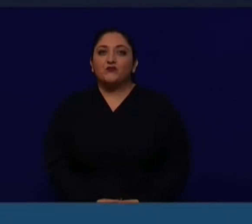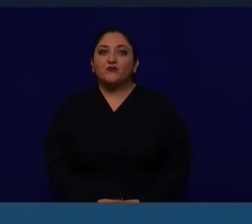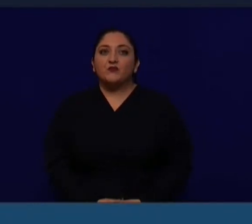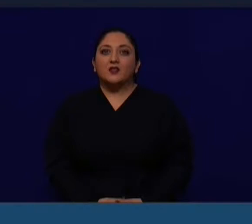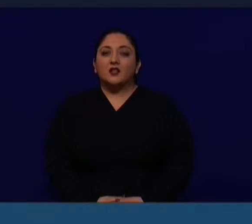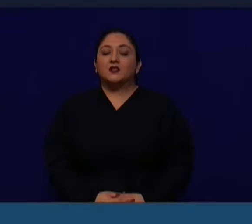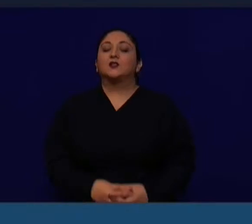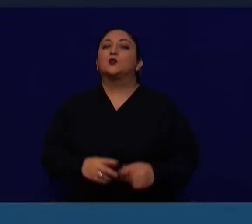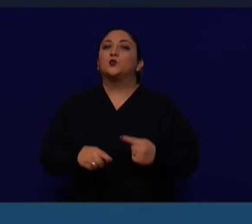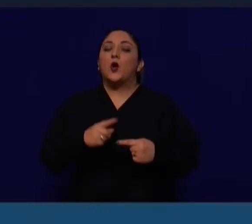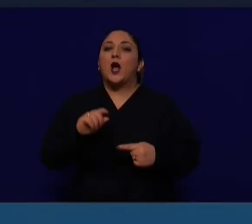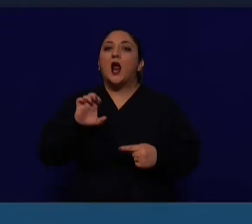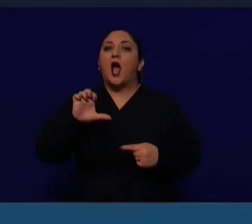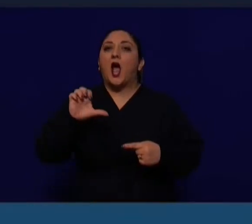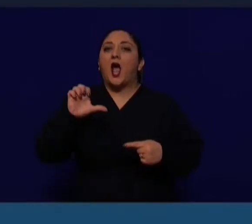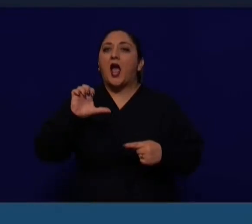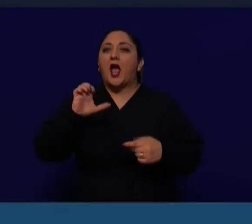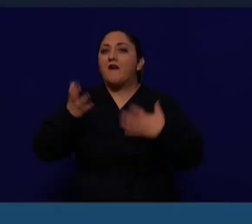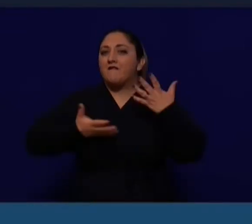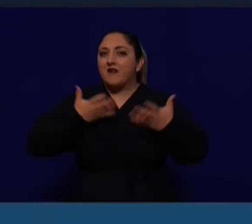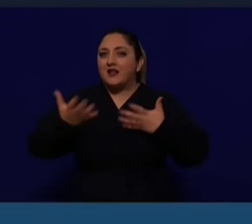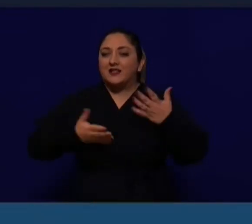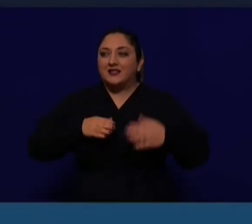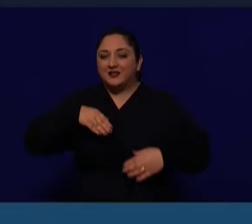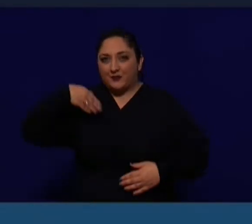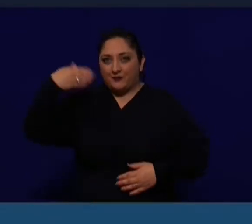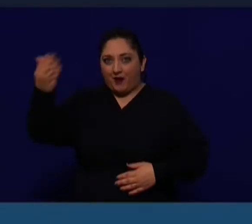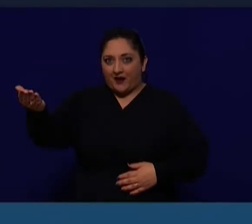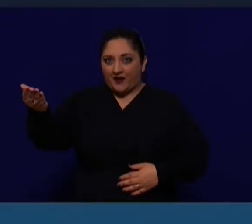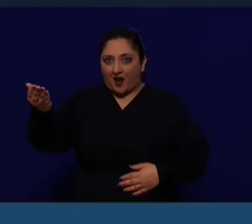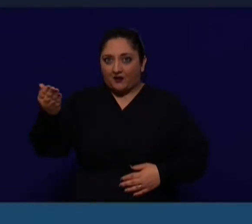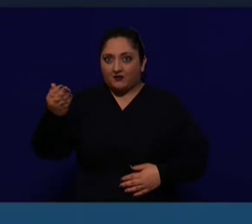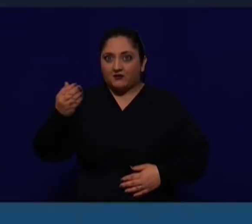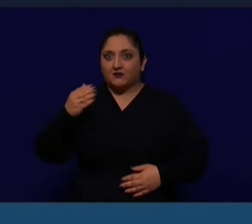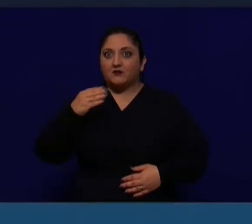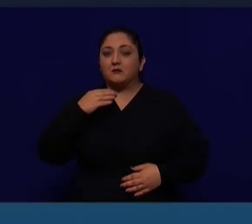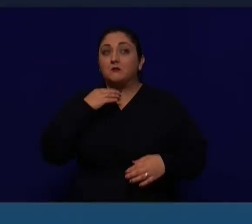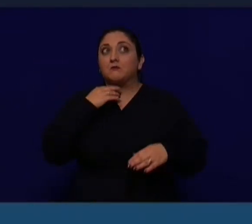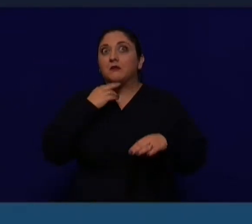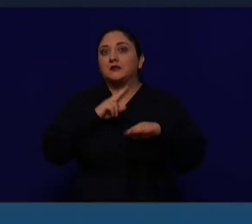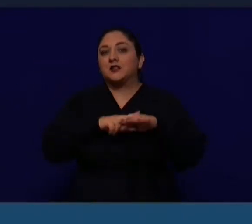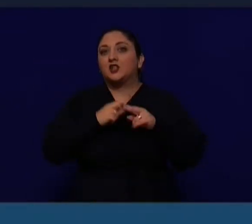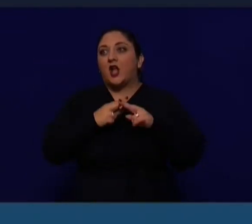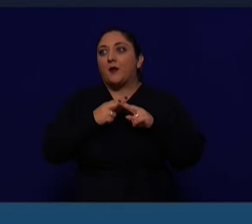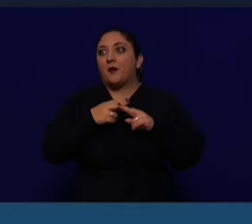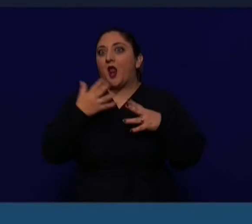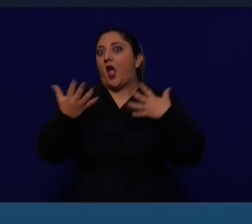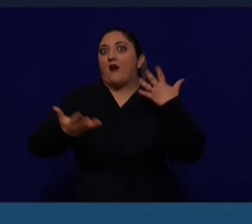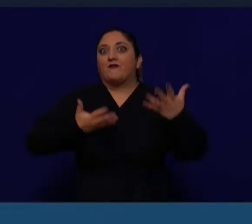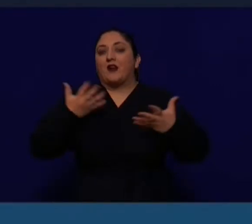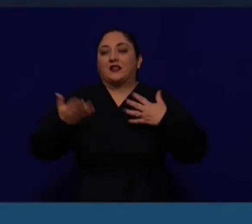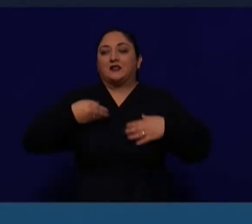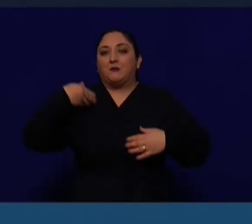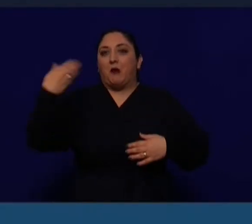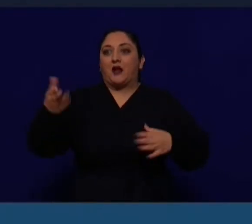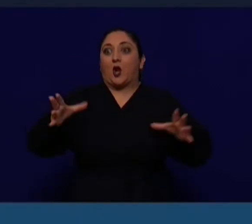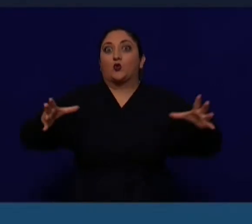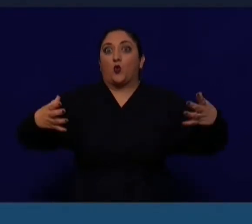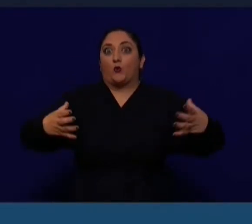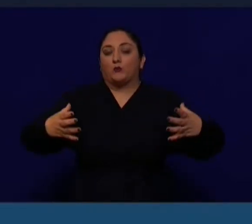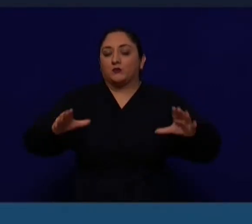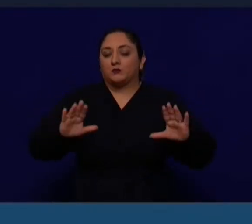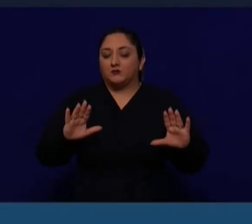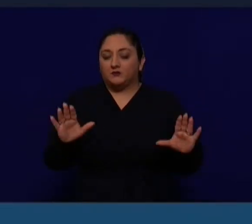events li jisiru barra bħalma semmejna, events ma jistgħux isiru barra, l-ebda tip ta' events ma jistgħu